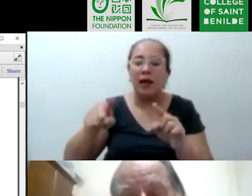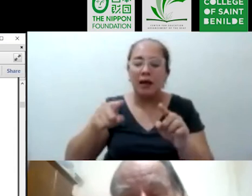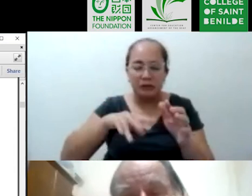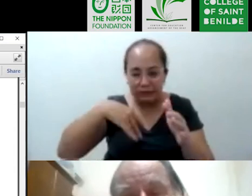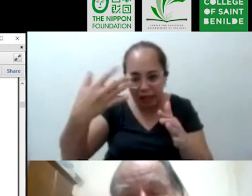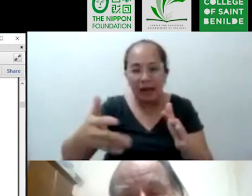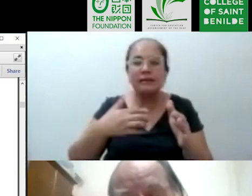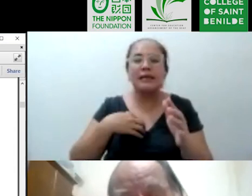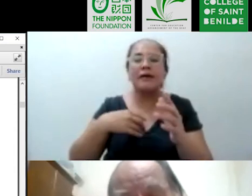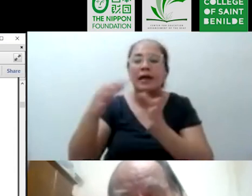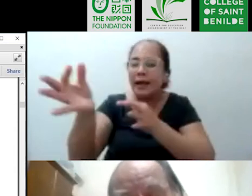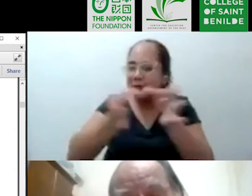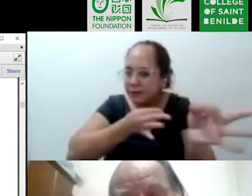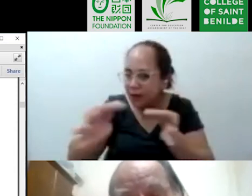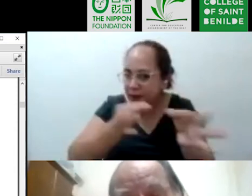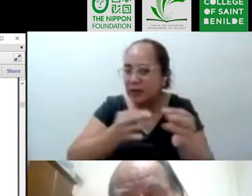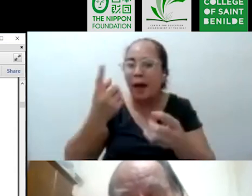sign language in the book.